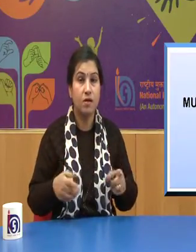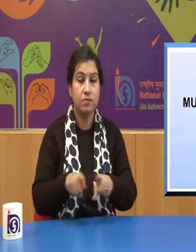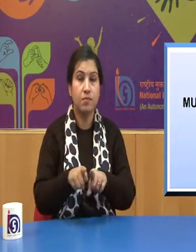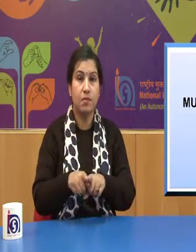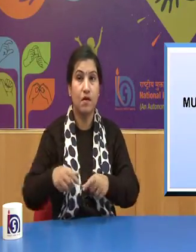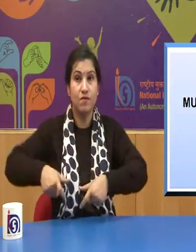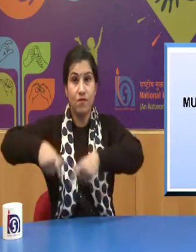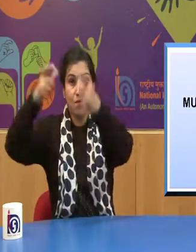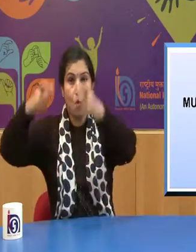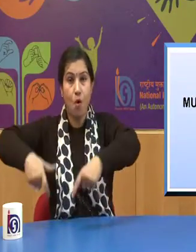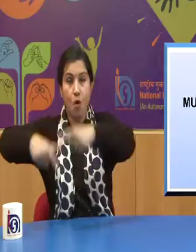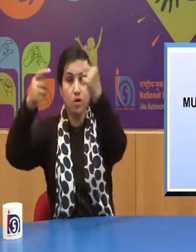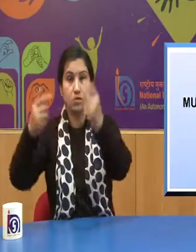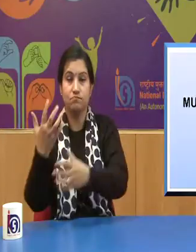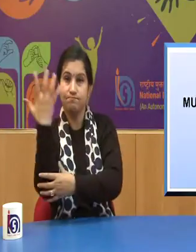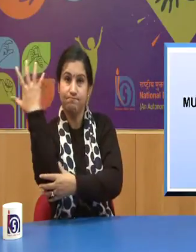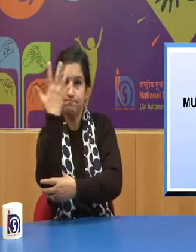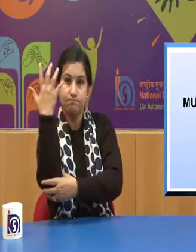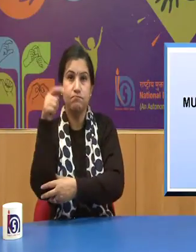was not given to any other tribe.